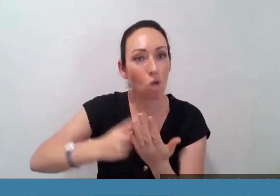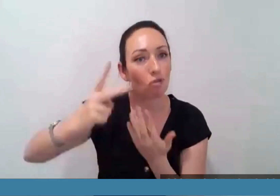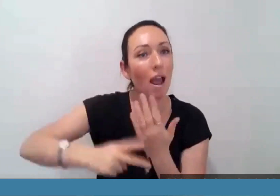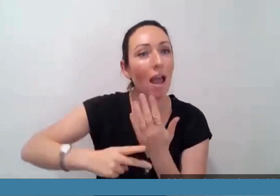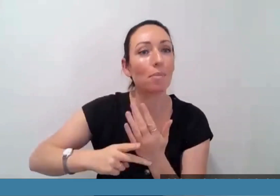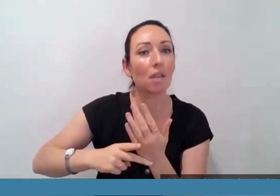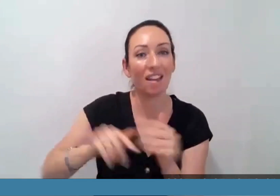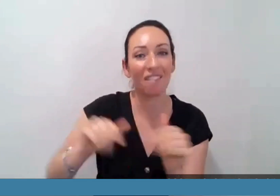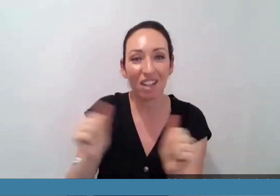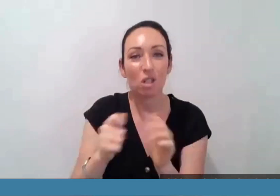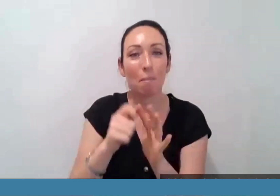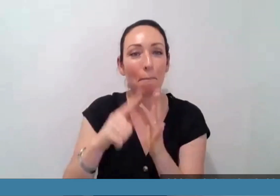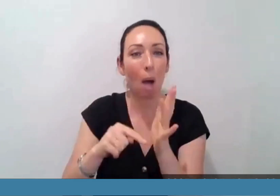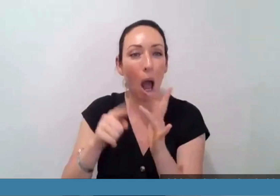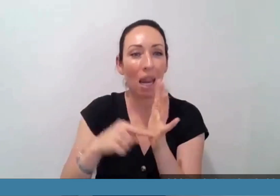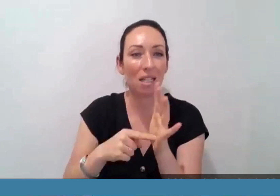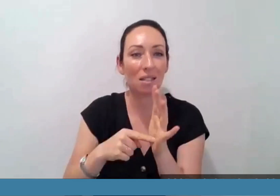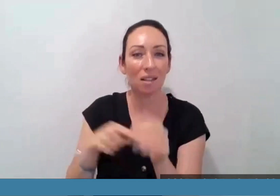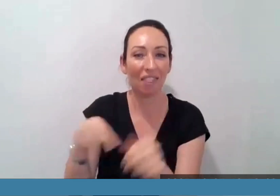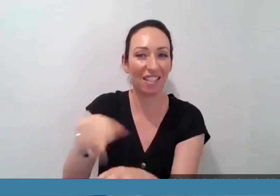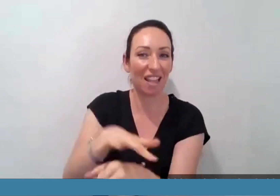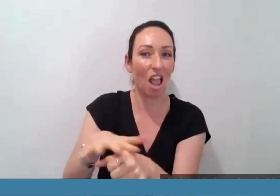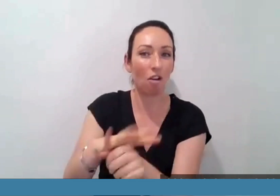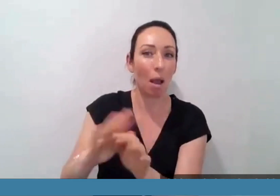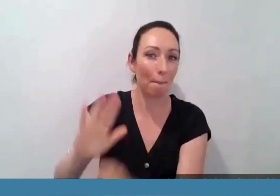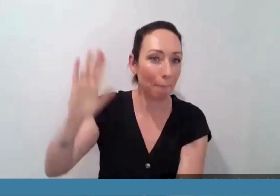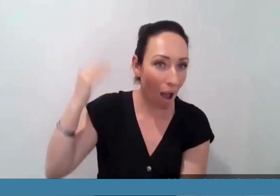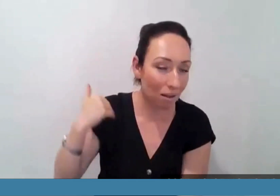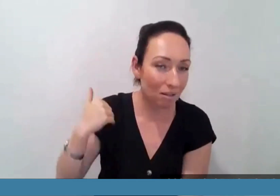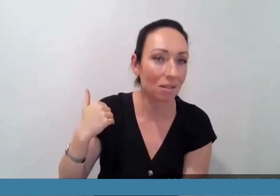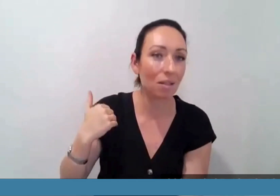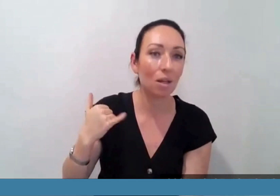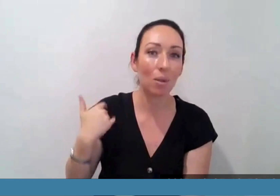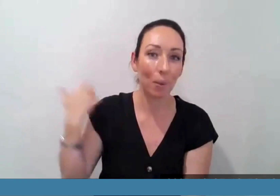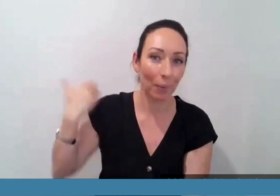in this area. So there's a lot to learn from those that's come through.